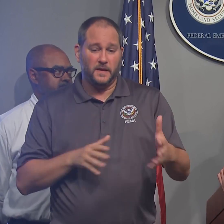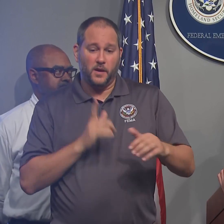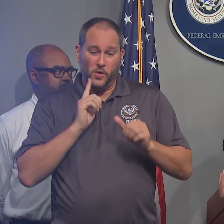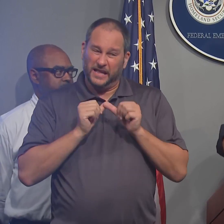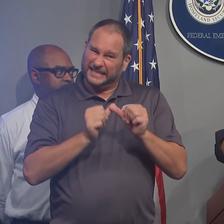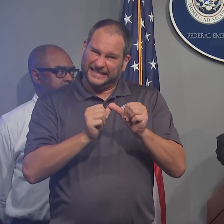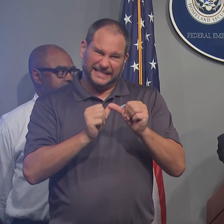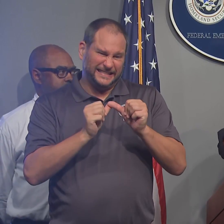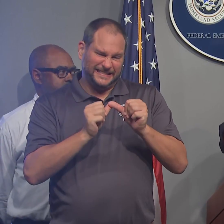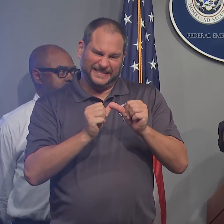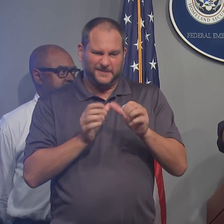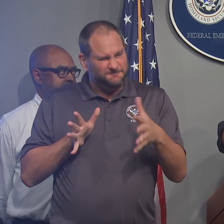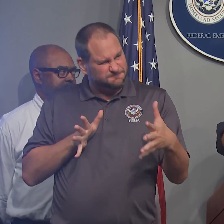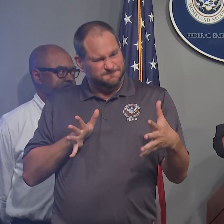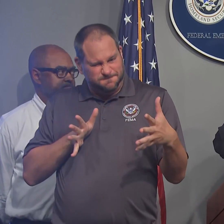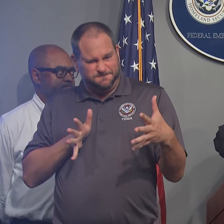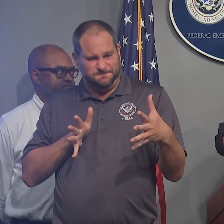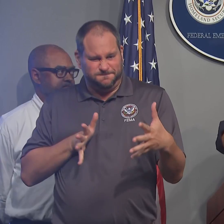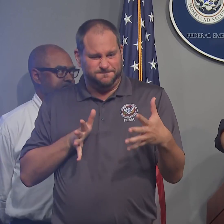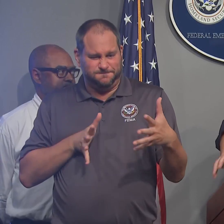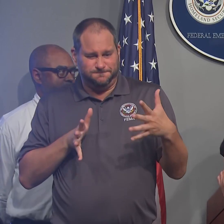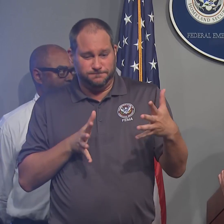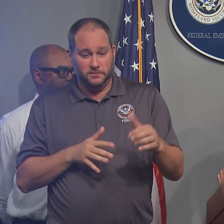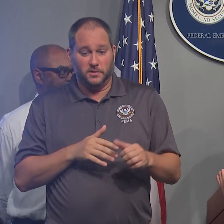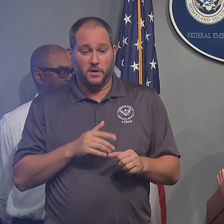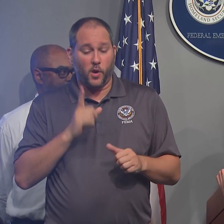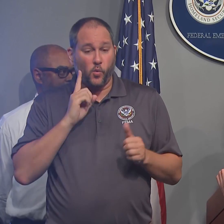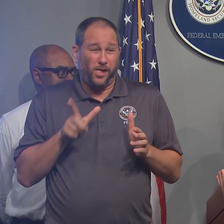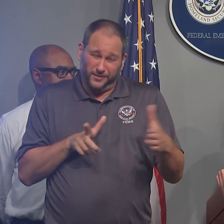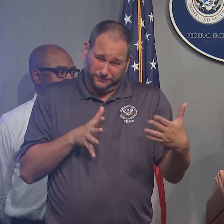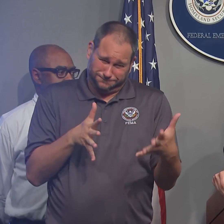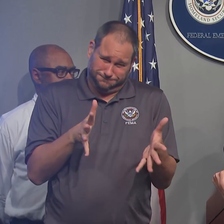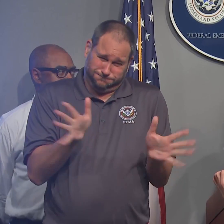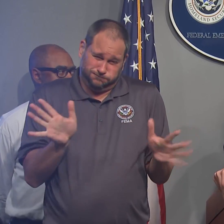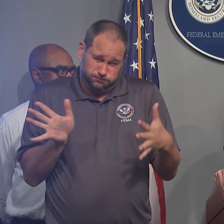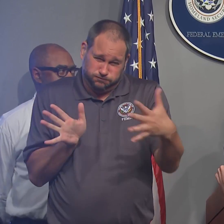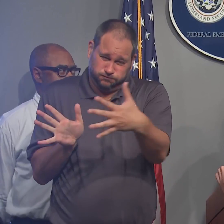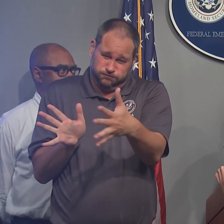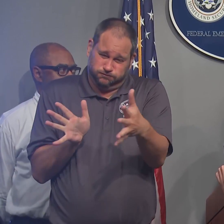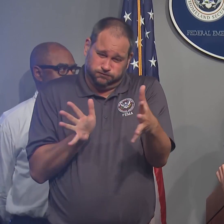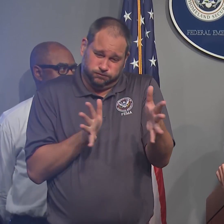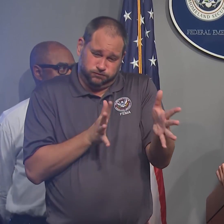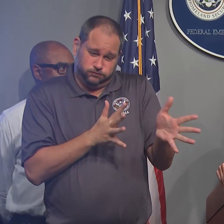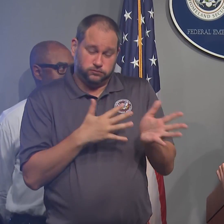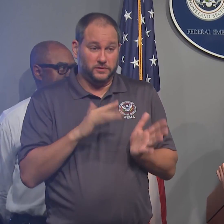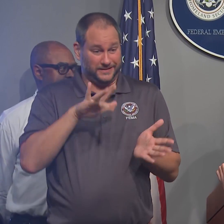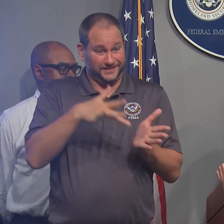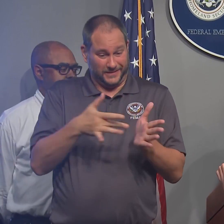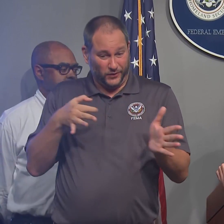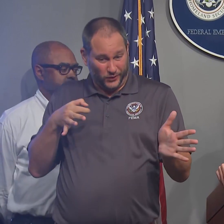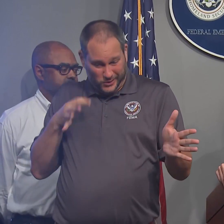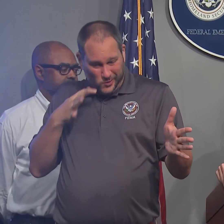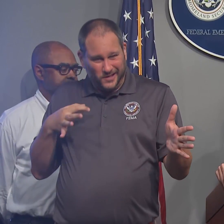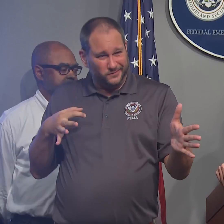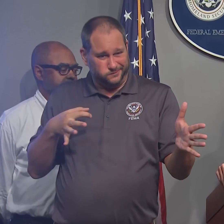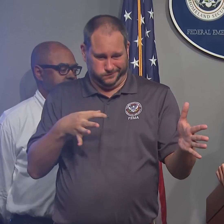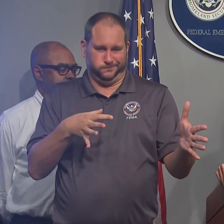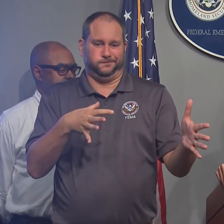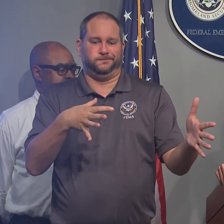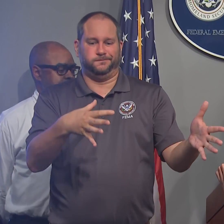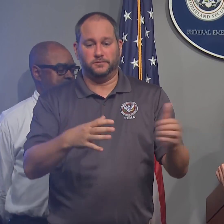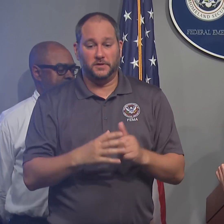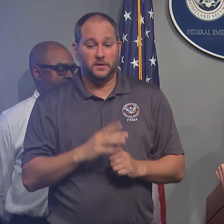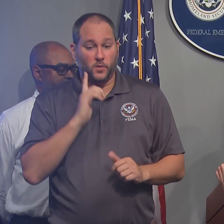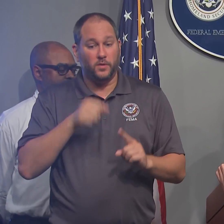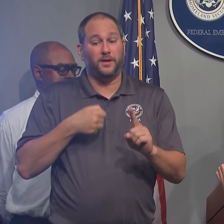There are hurricane force winds that extend far out from the center of circulation that will not only inundate the coast, but you're going to see